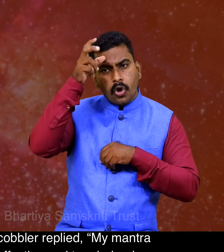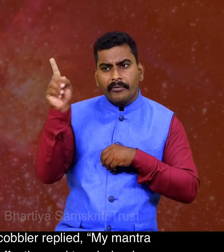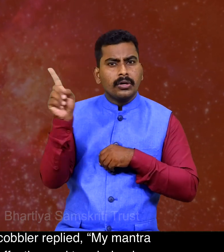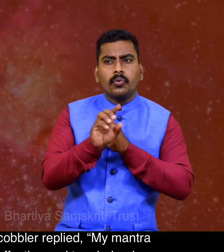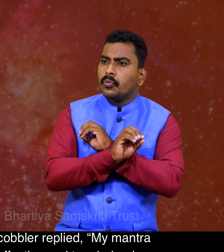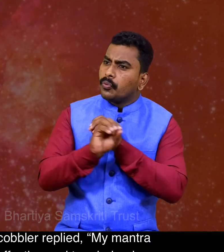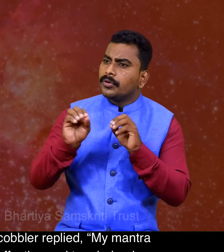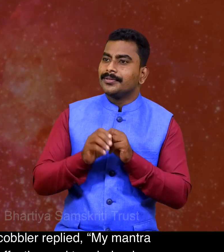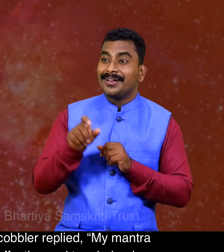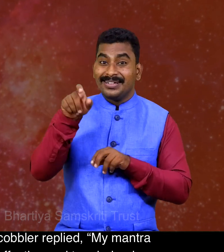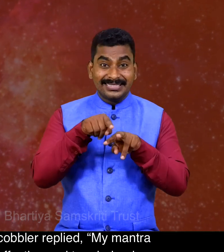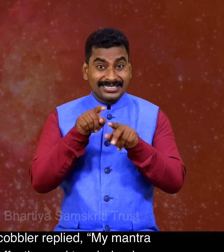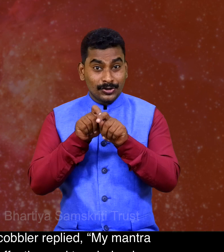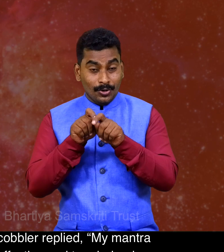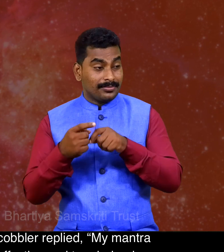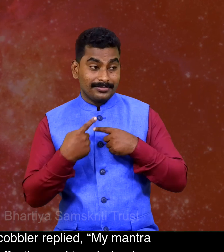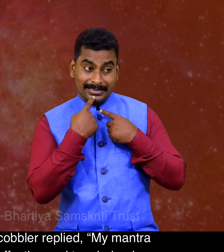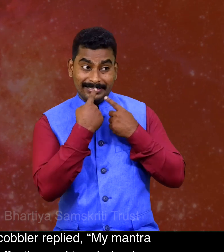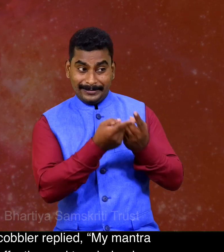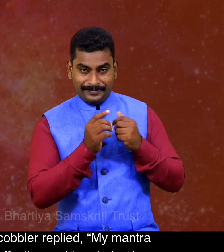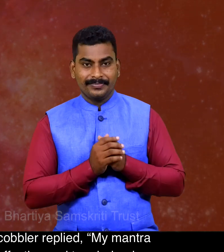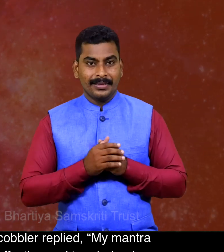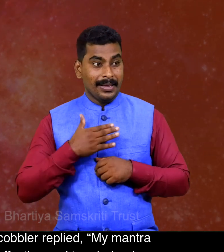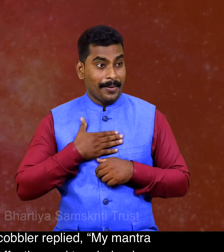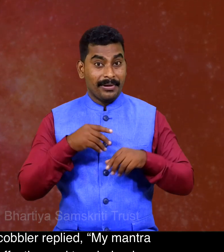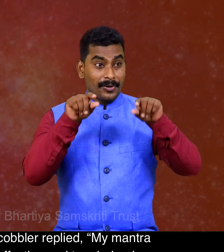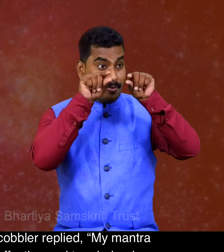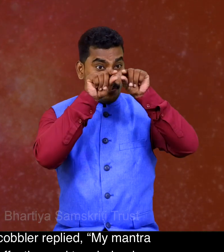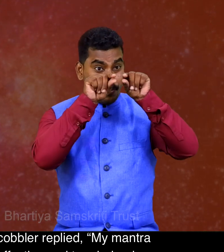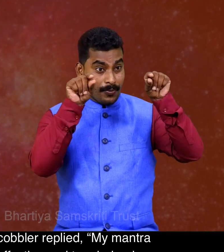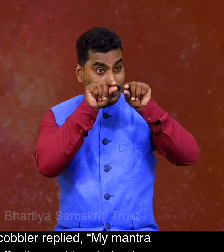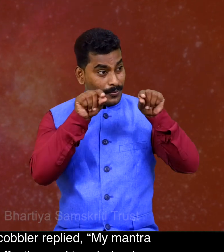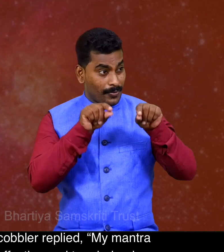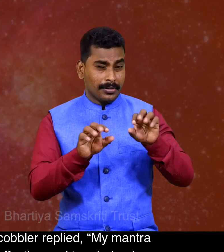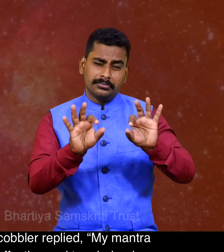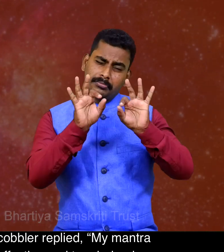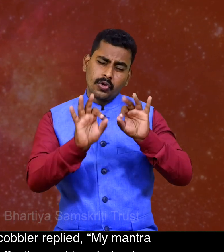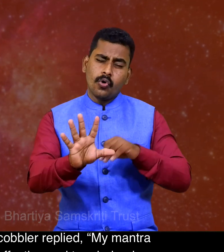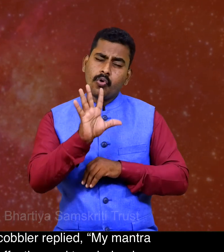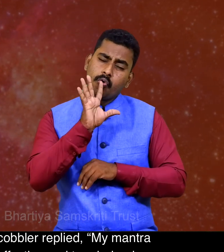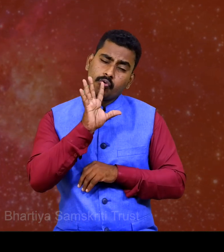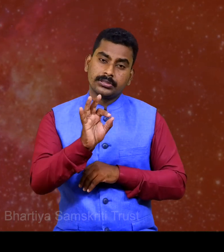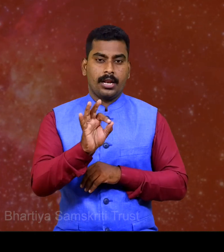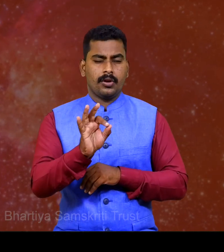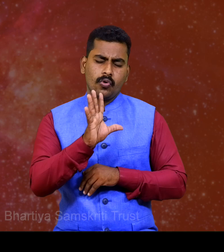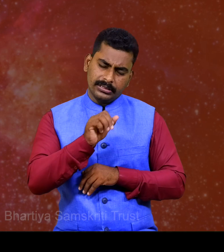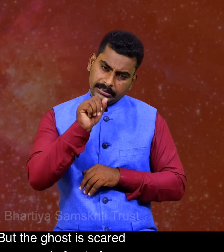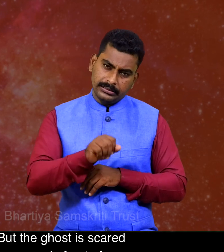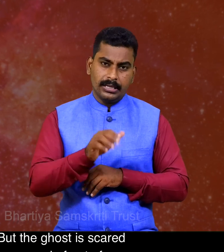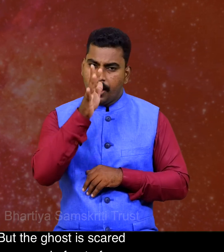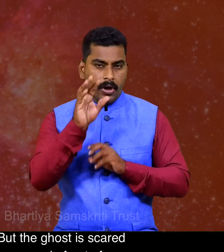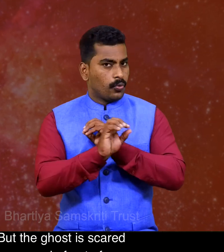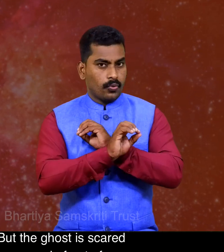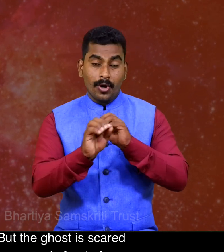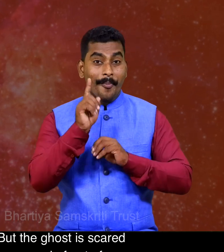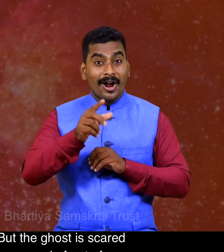The cobbler replied, My mantra is effective and true indeed, but